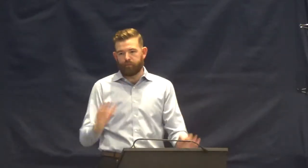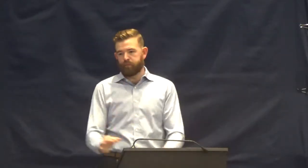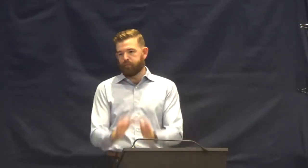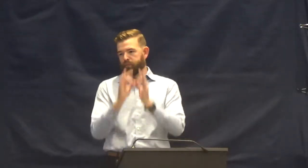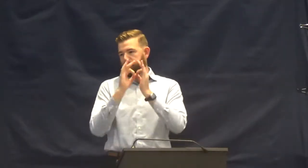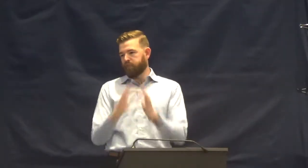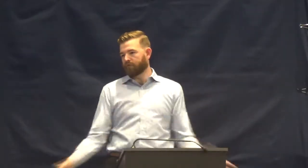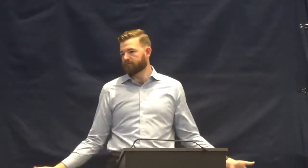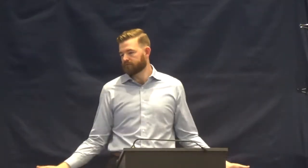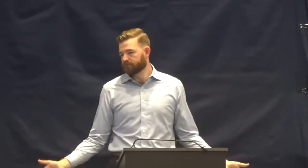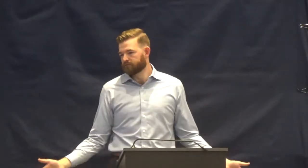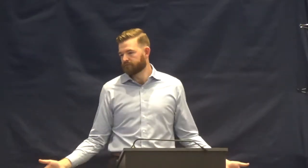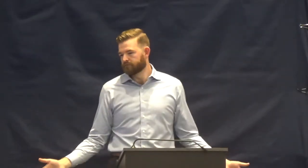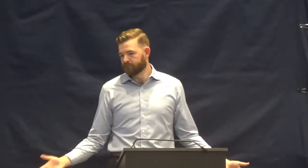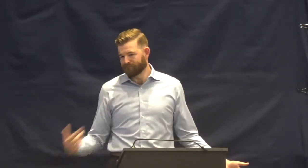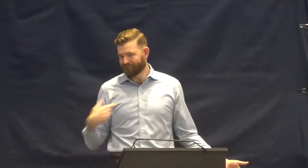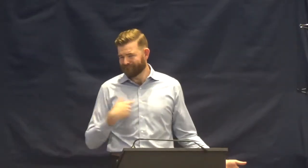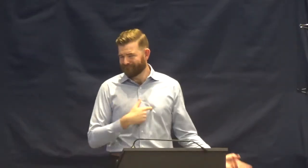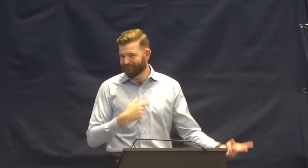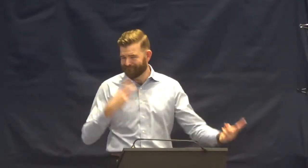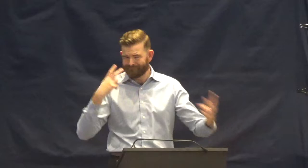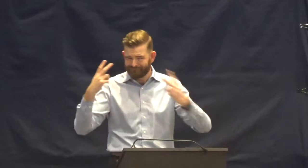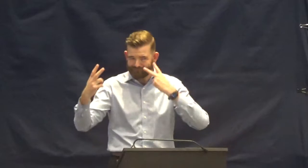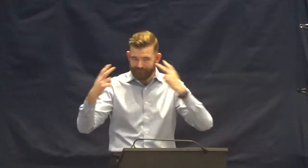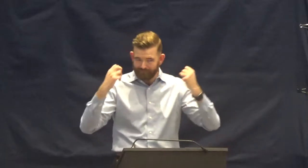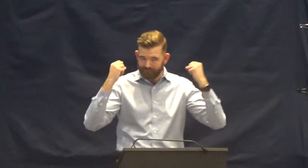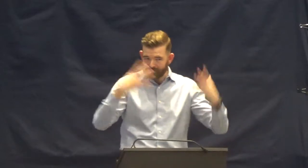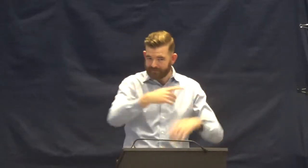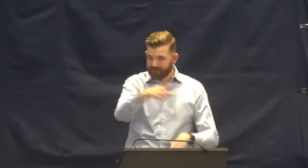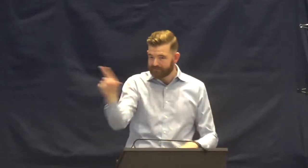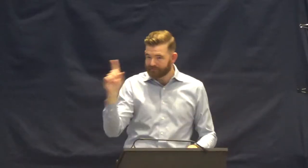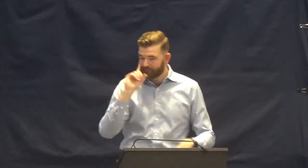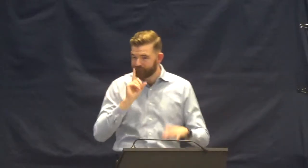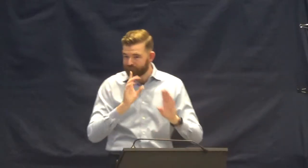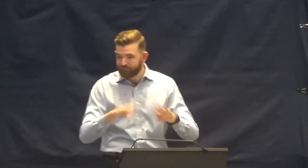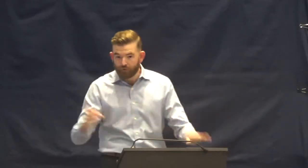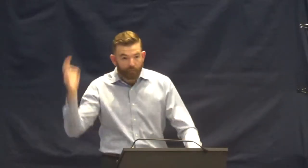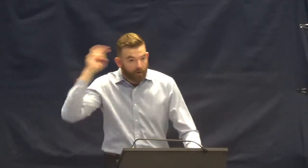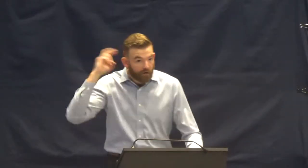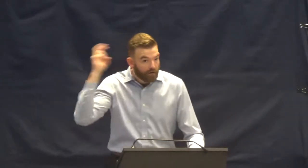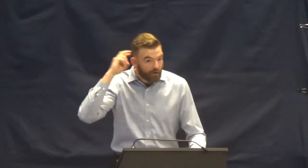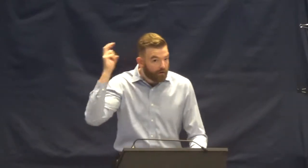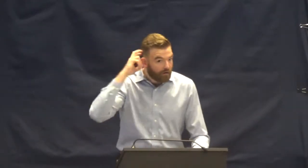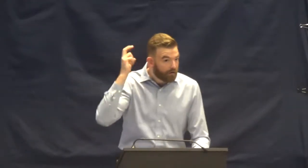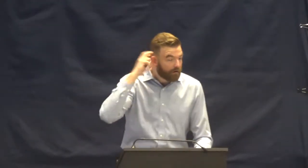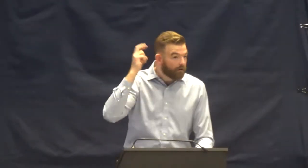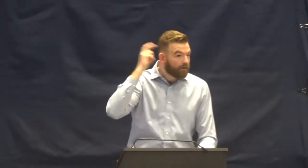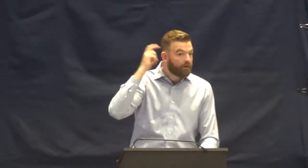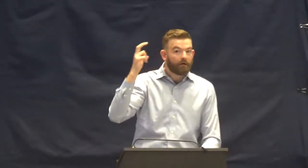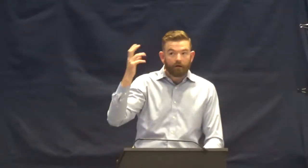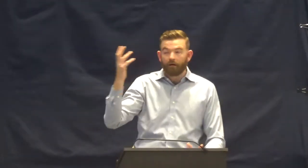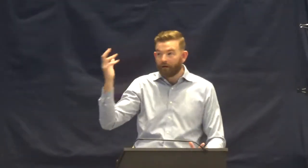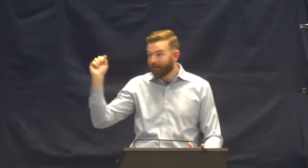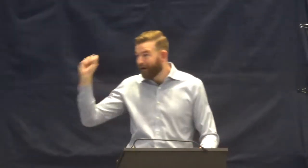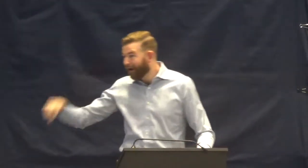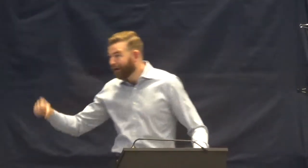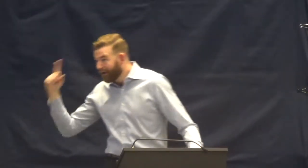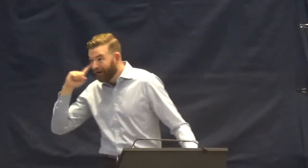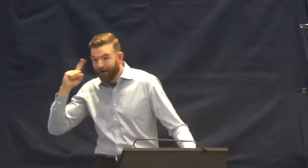yeah, maybe he could hear, but he couldn't communicate. So he was lost. You know, I've seen many of you have deaf kids that maybe